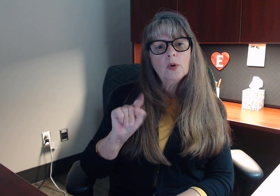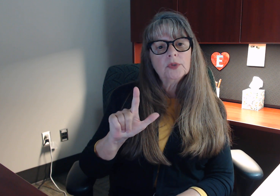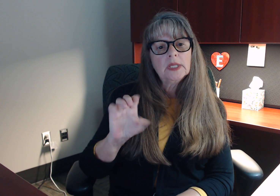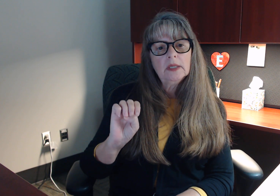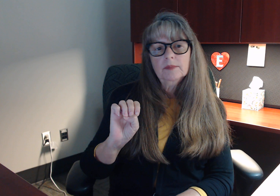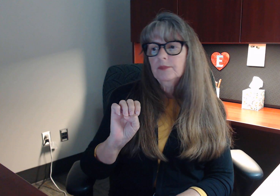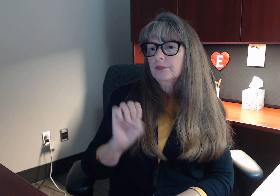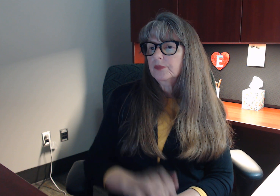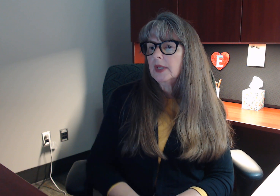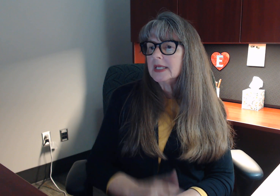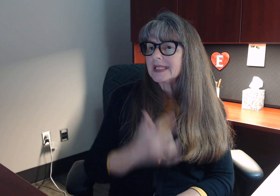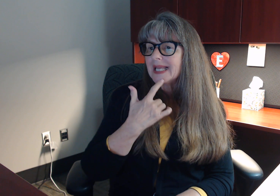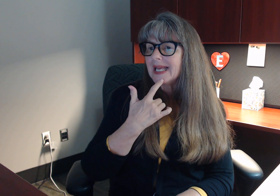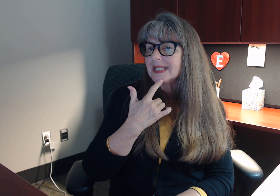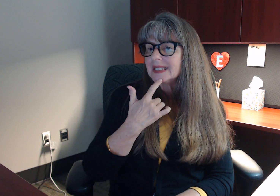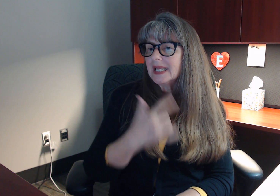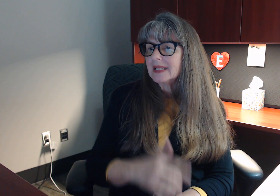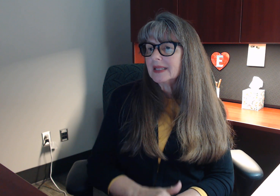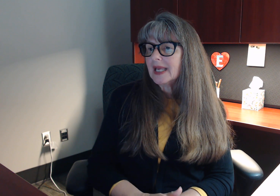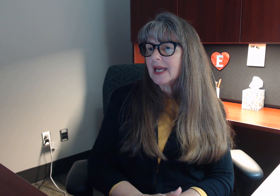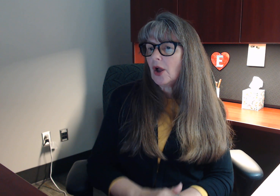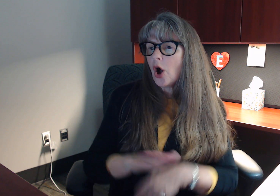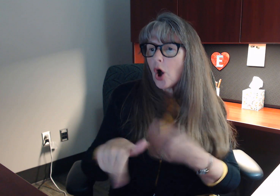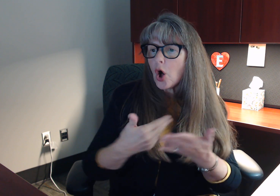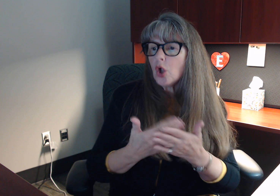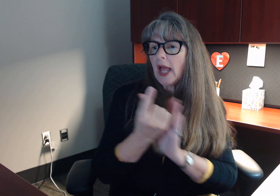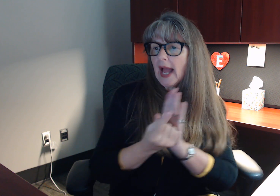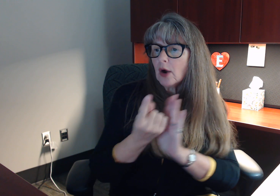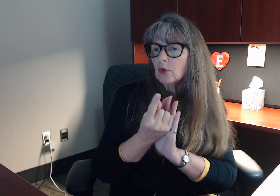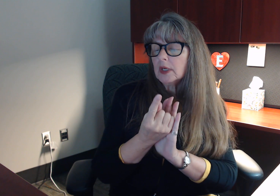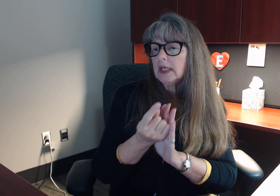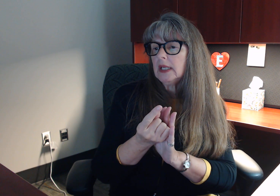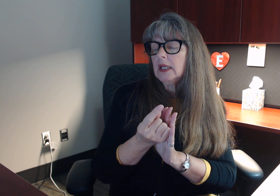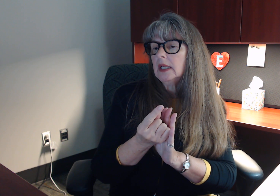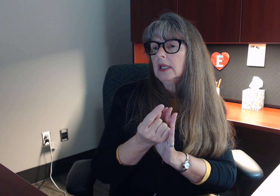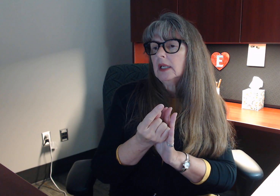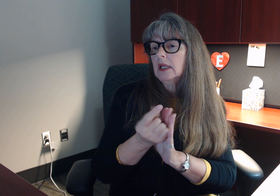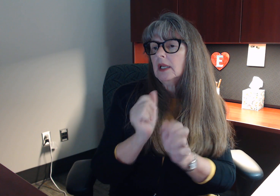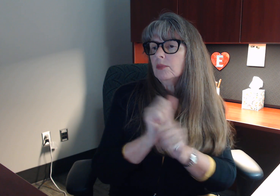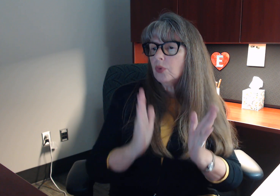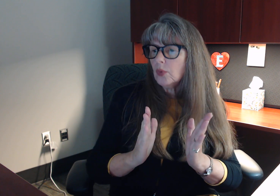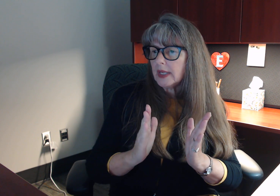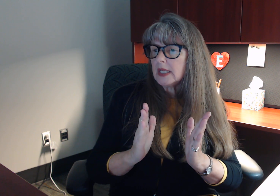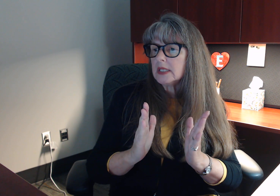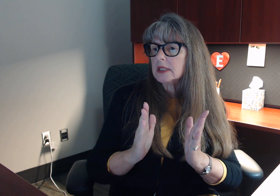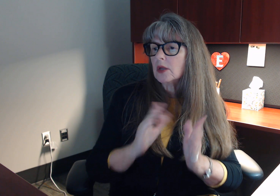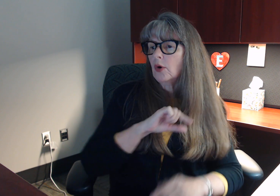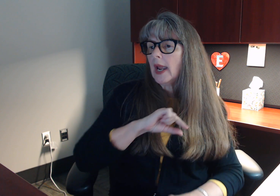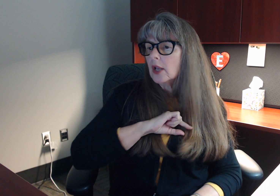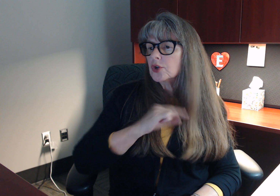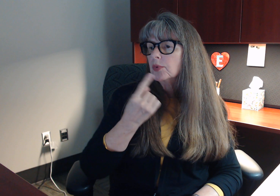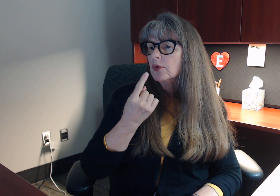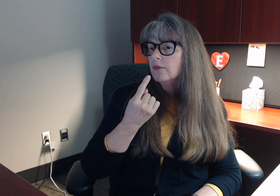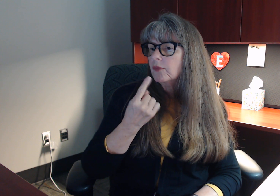Chipotle. It says that all hourly employees are eligible for